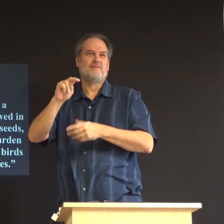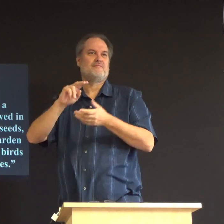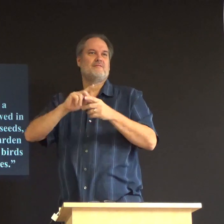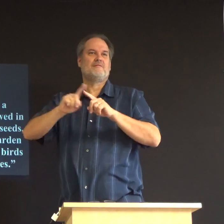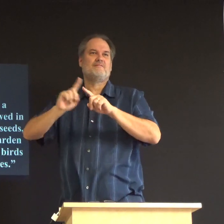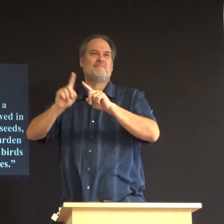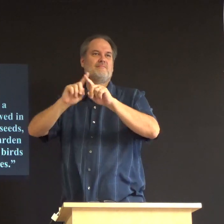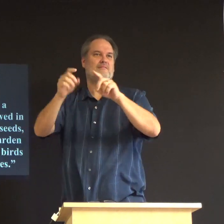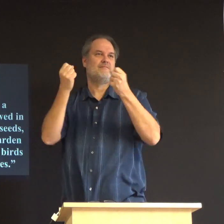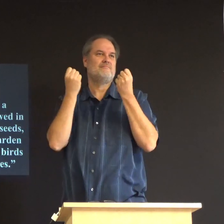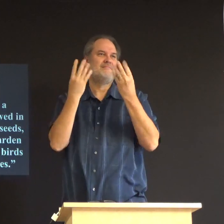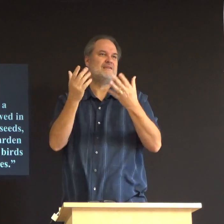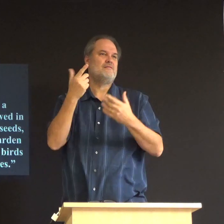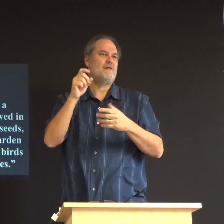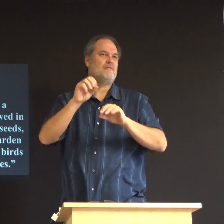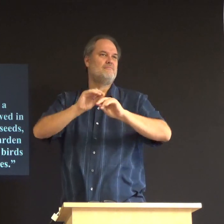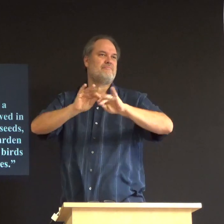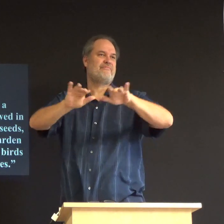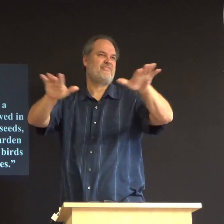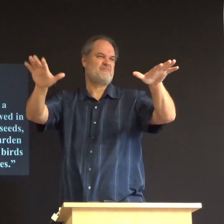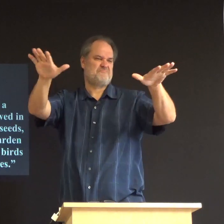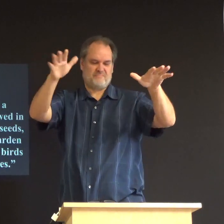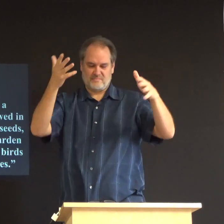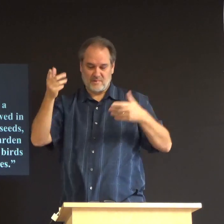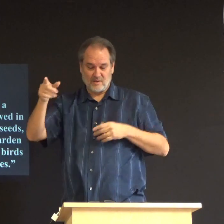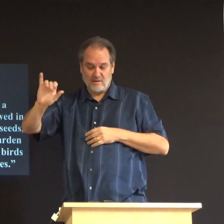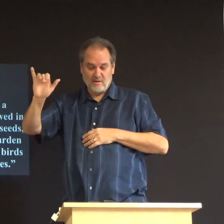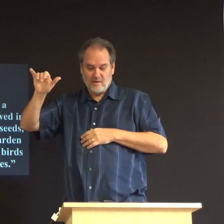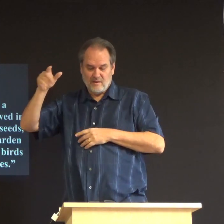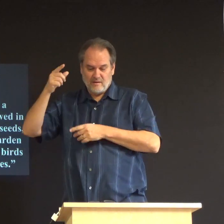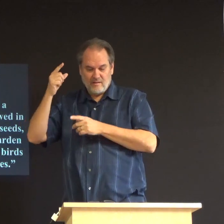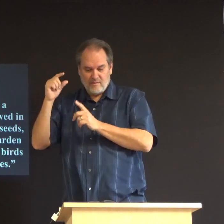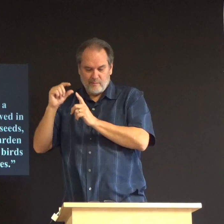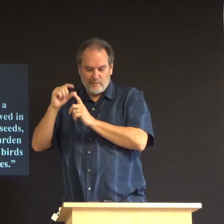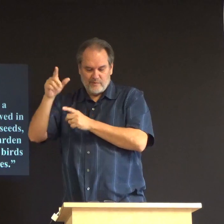the pagan cults of Roman times had many different gods.